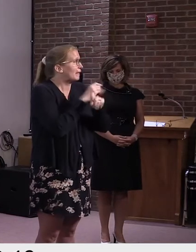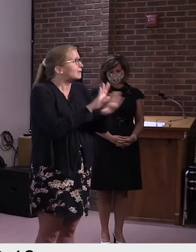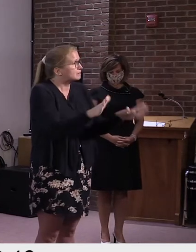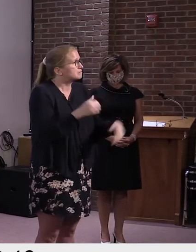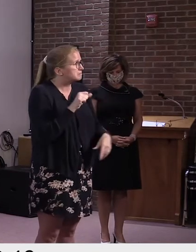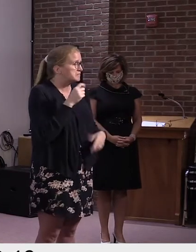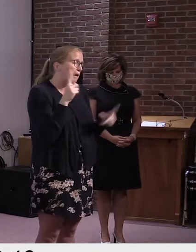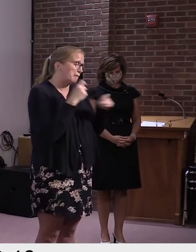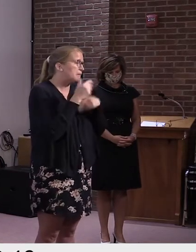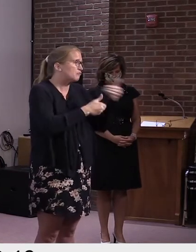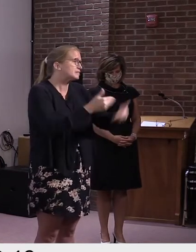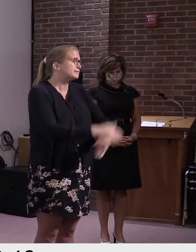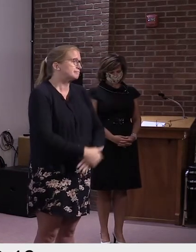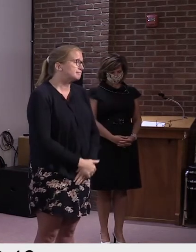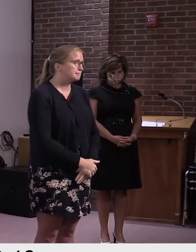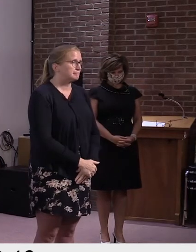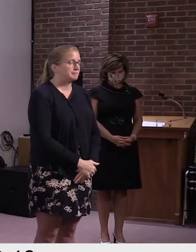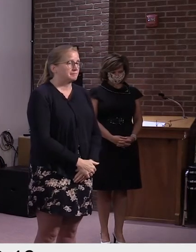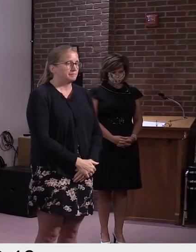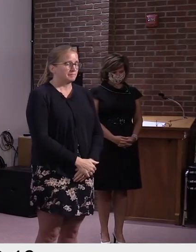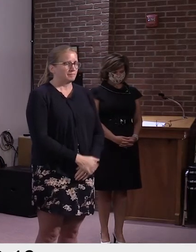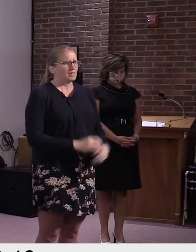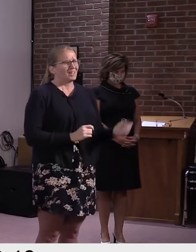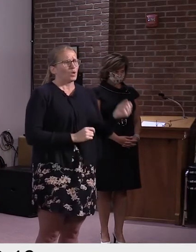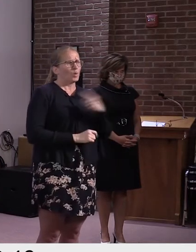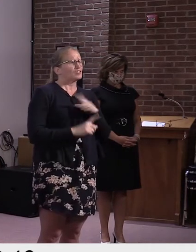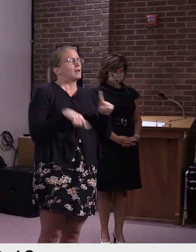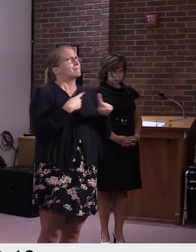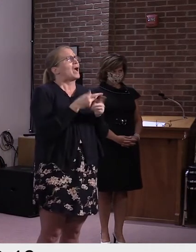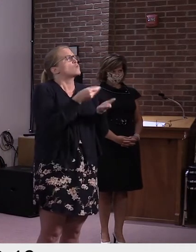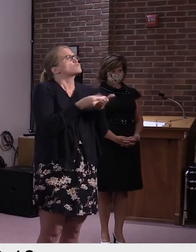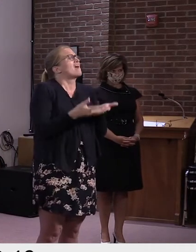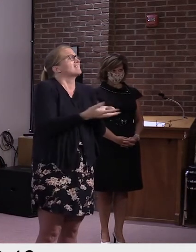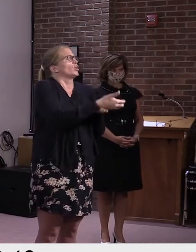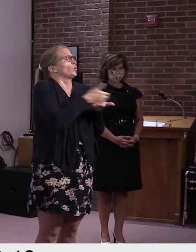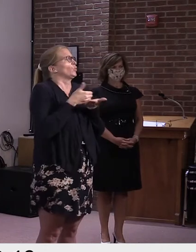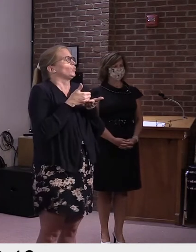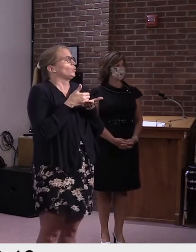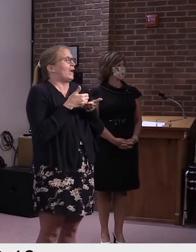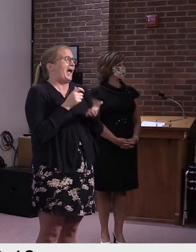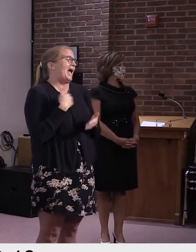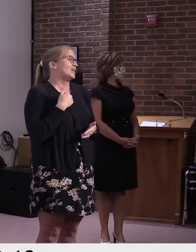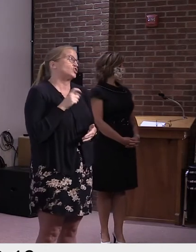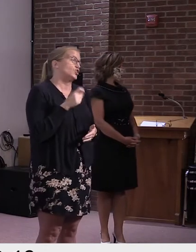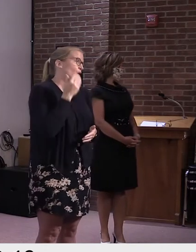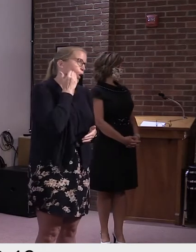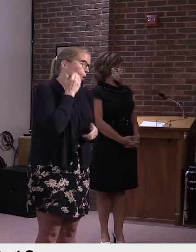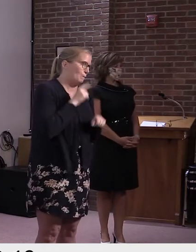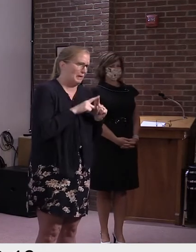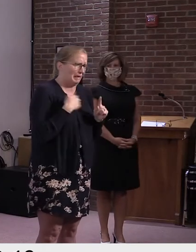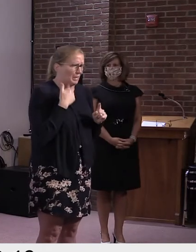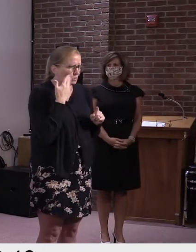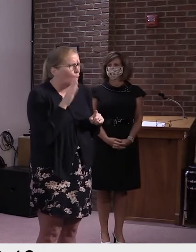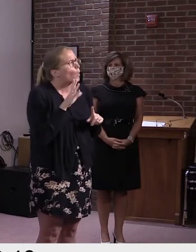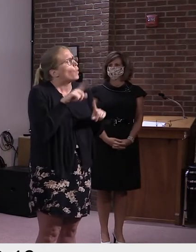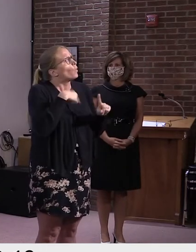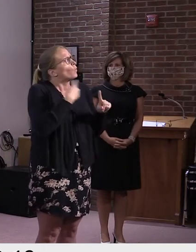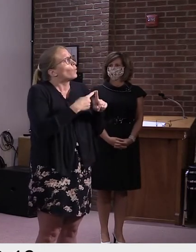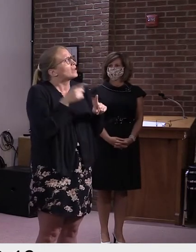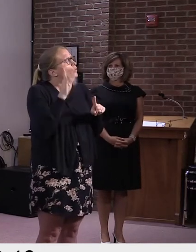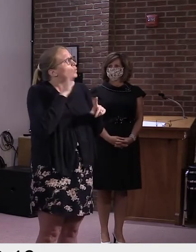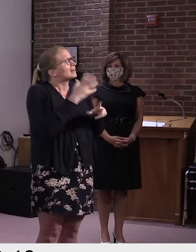Okay. And then a very quick question about revenues. When do you get the next, I should know this, I know, but the next revenue